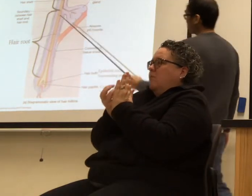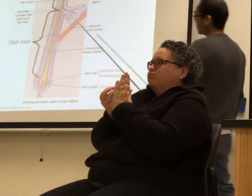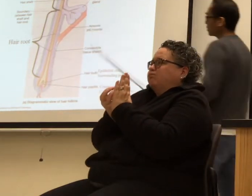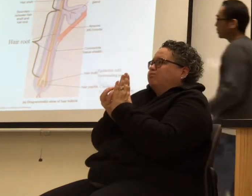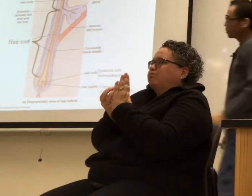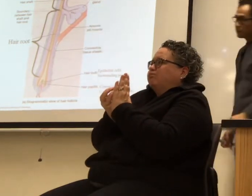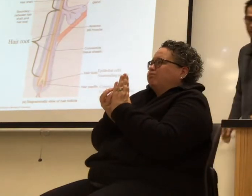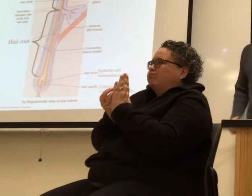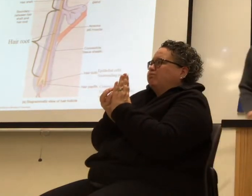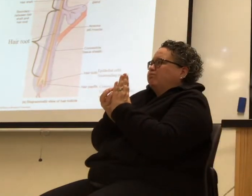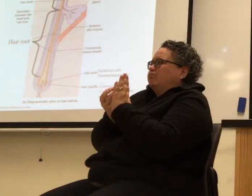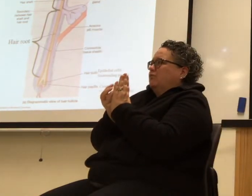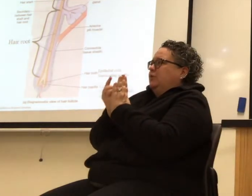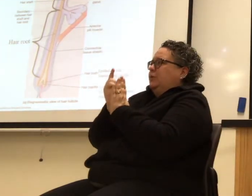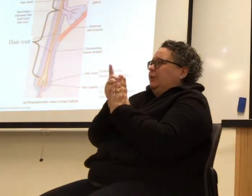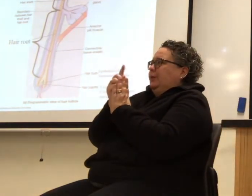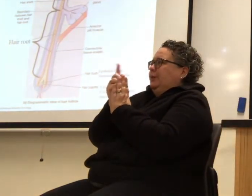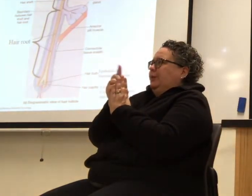the dermis.